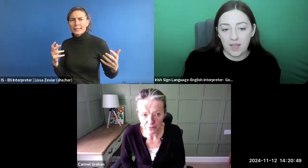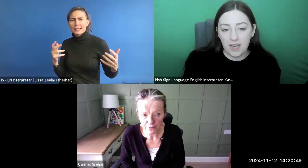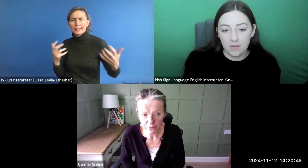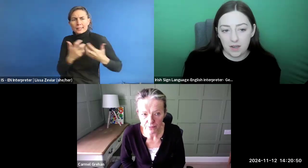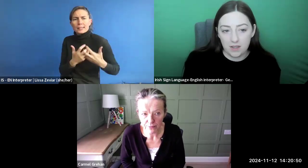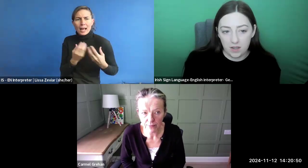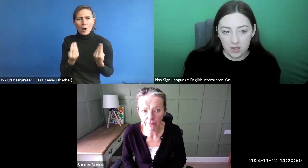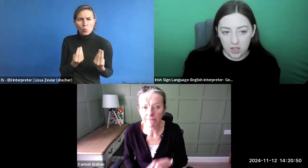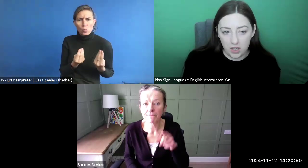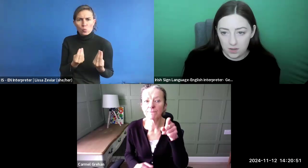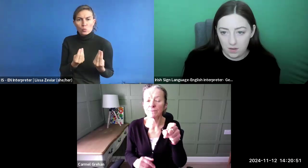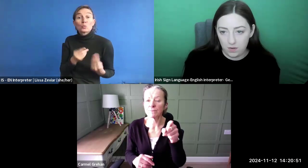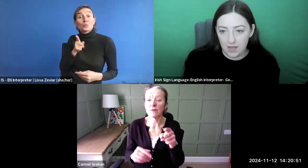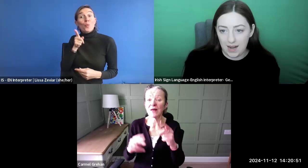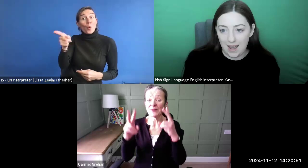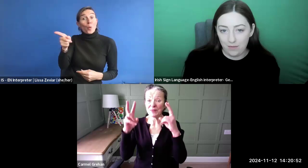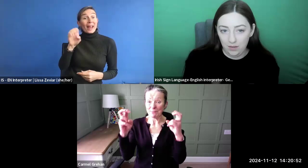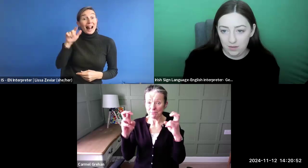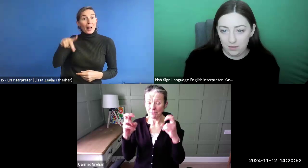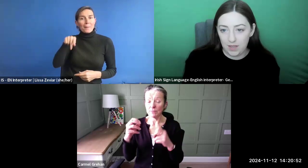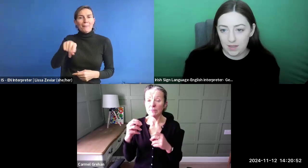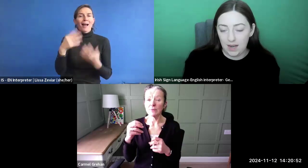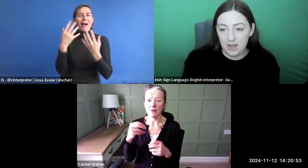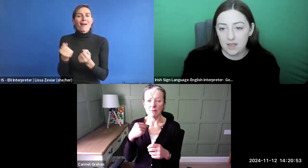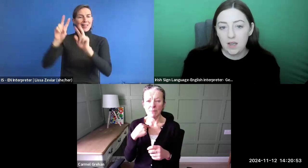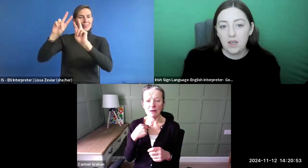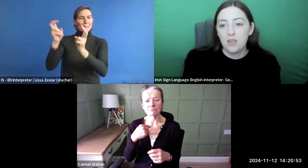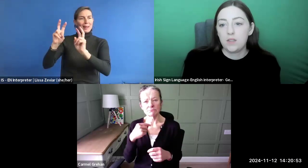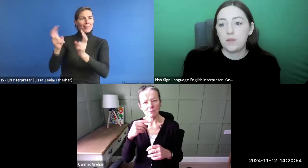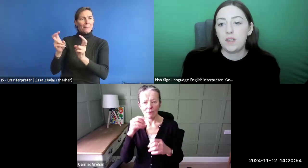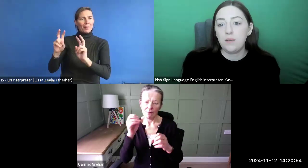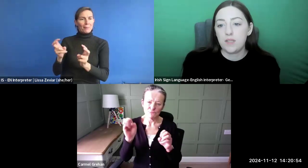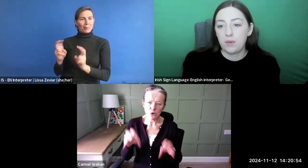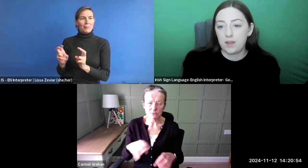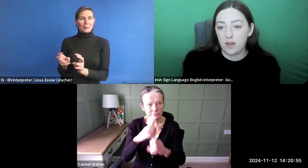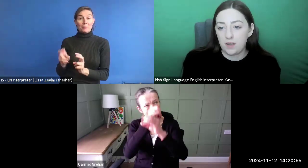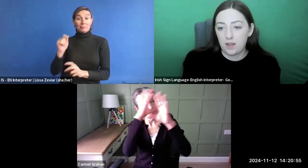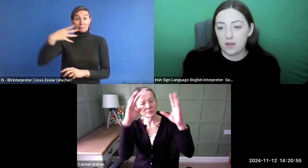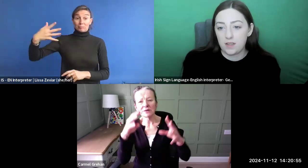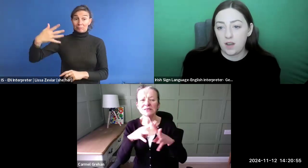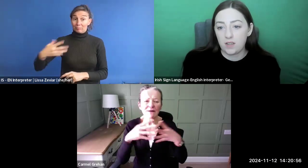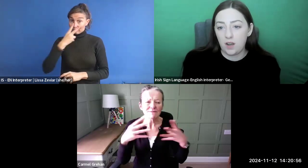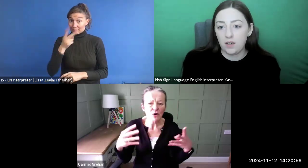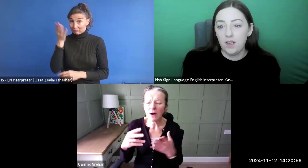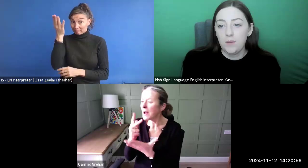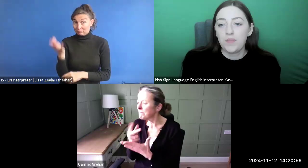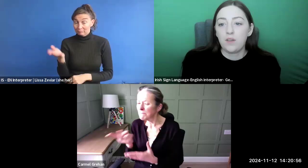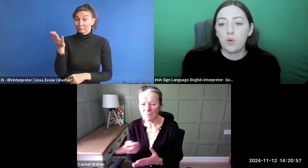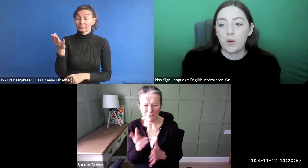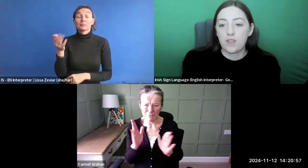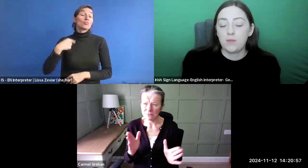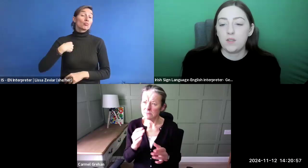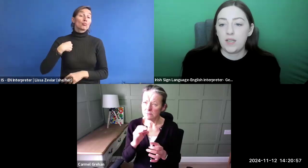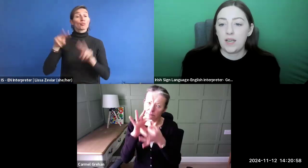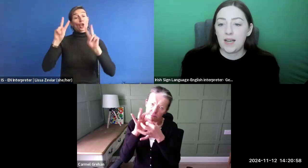there are some themes that I decided to use for that level, that class. So the themes that I decided on,